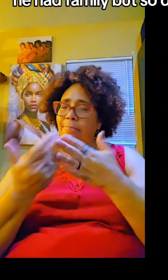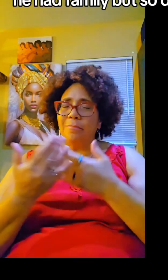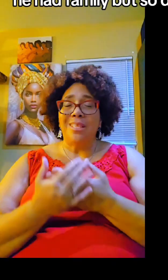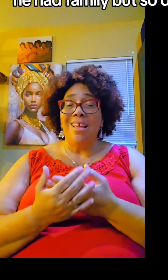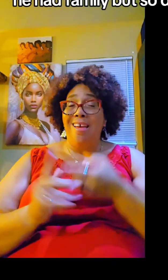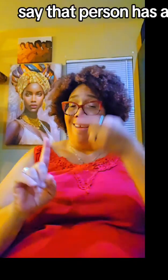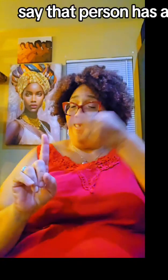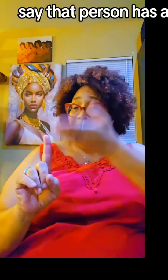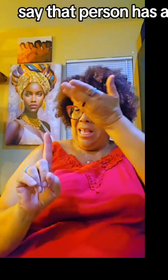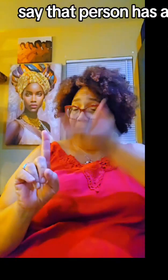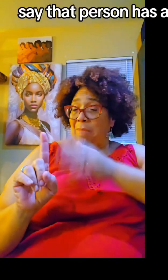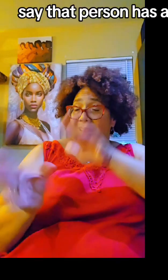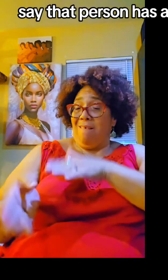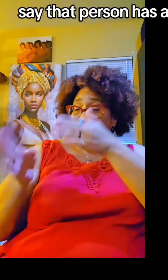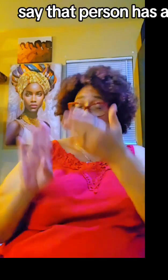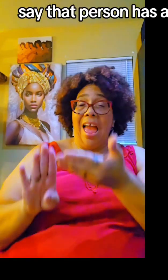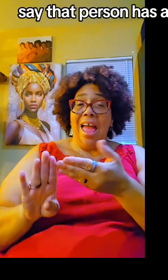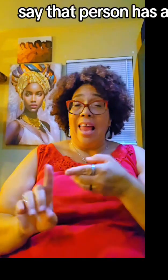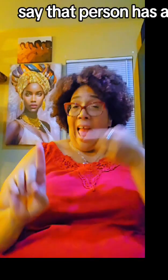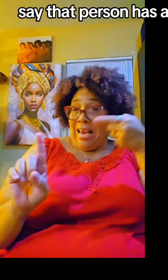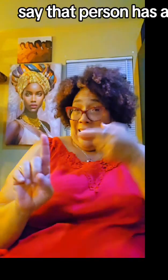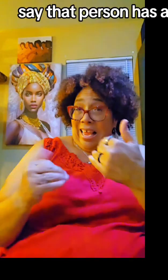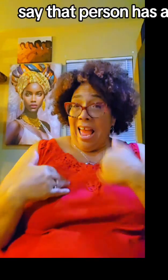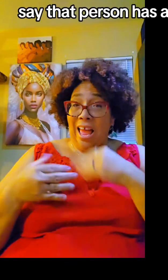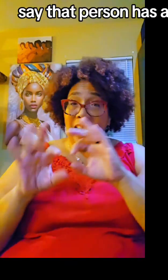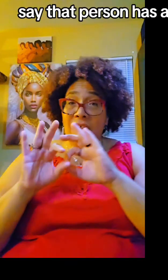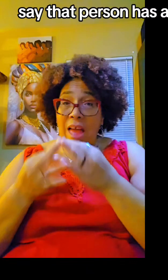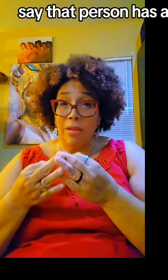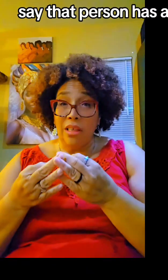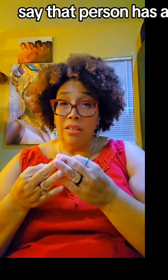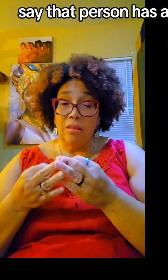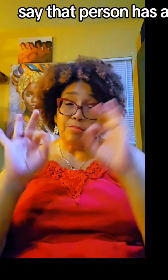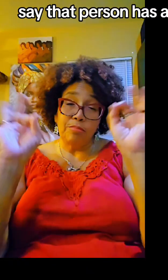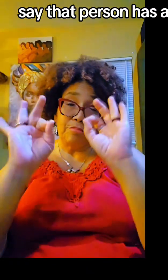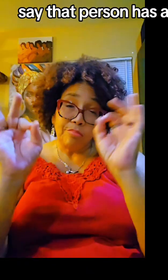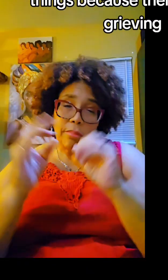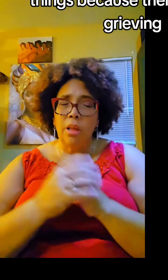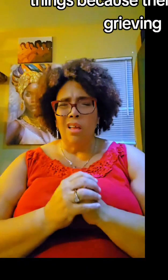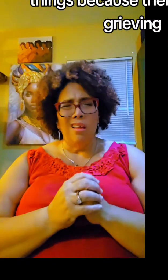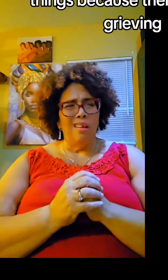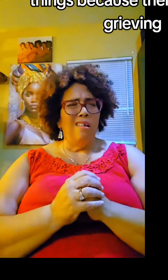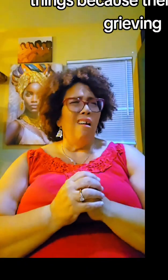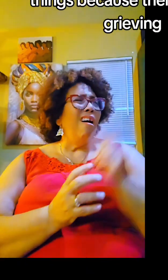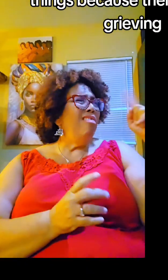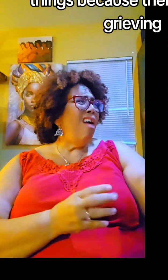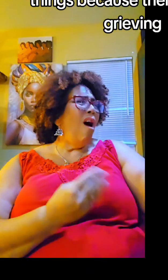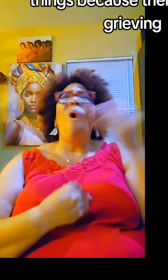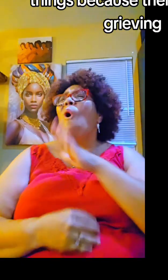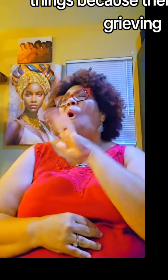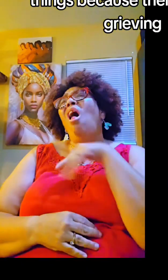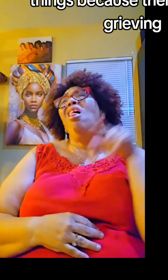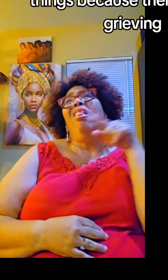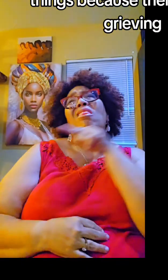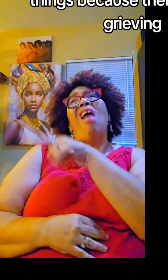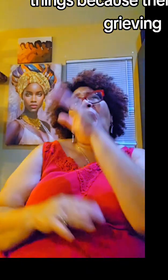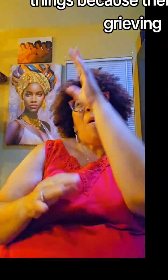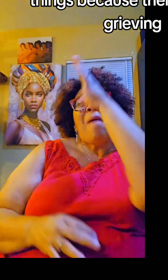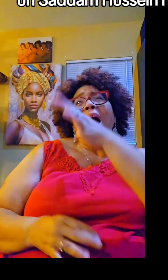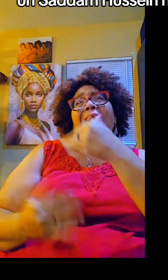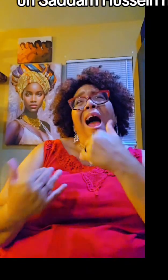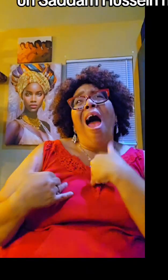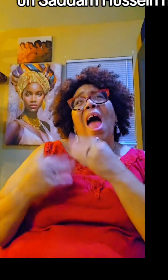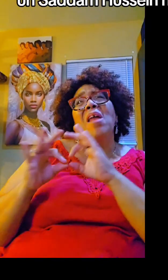do all people. Like, I also don't get when people say that person has a family and you shouldn't be saying certain things because their family is